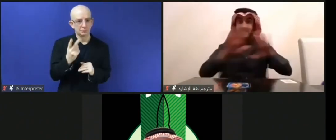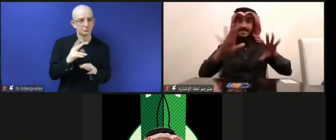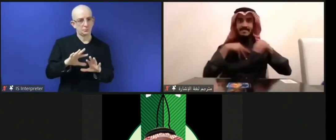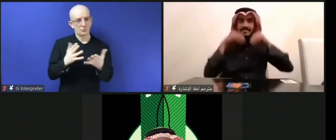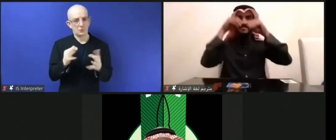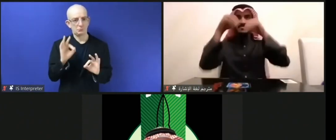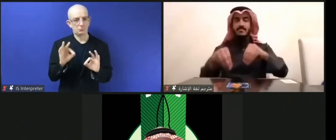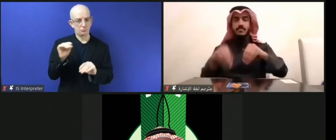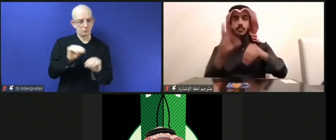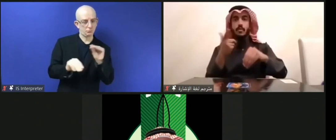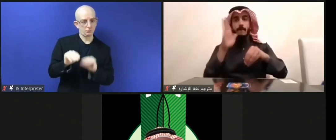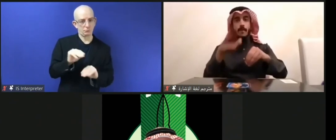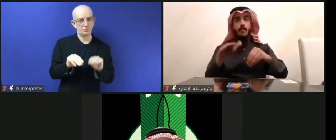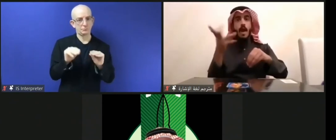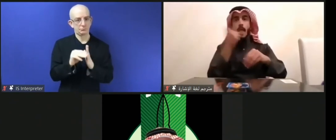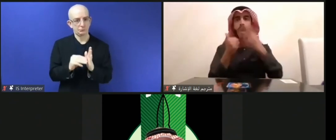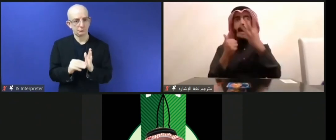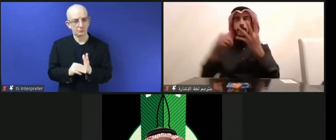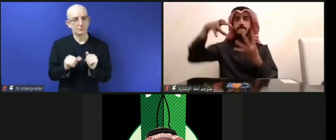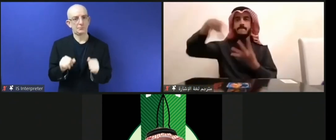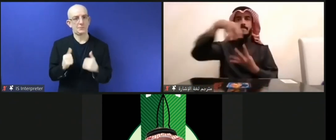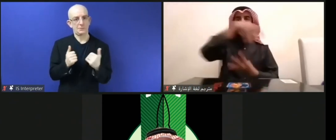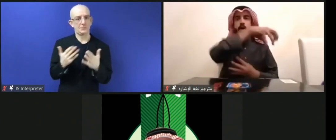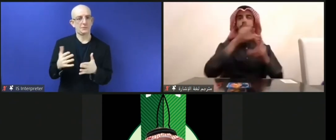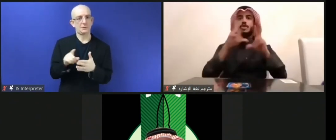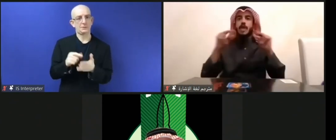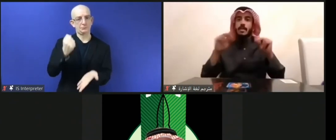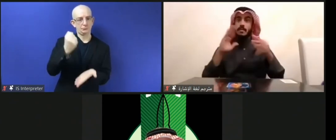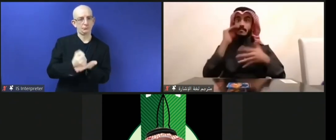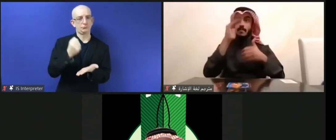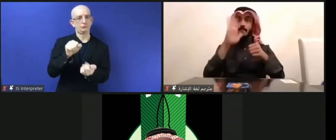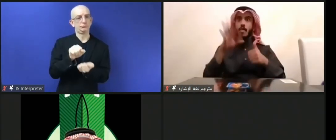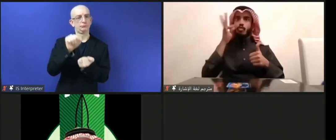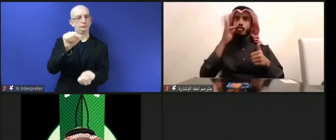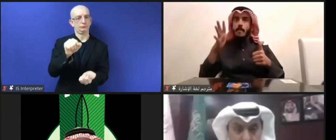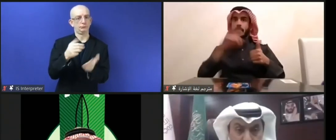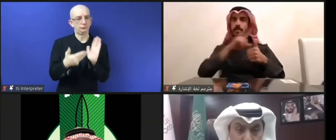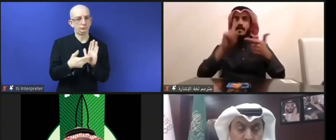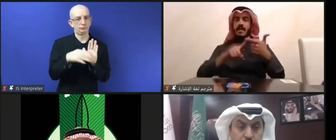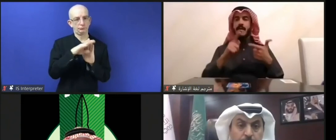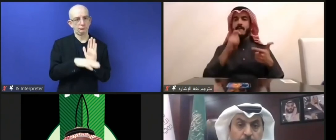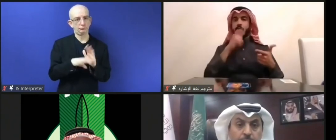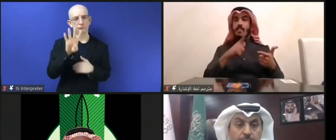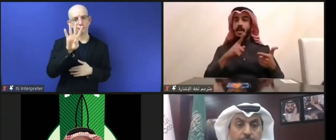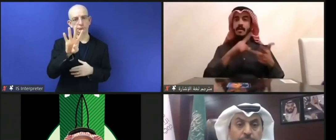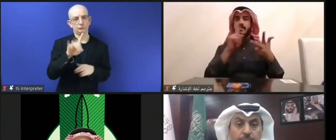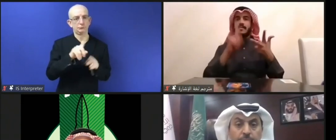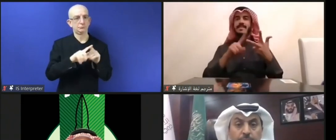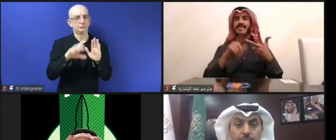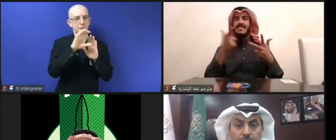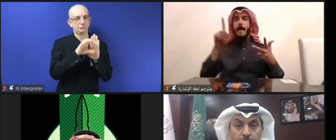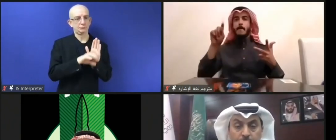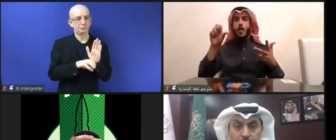4 classifications for the certificate, starting with the gold, then the silver, then the bronze, and in the